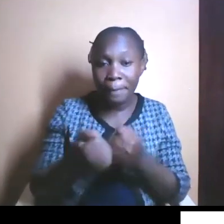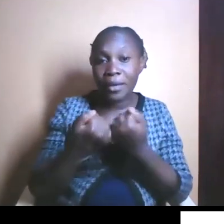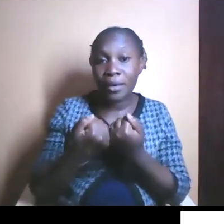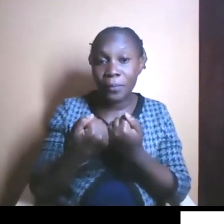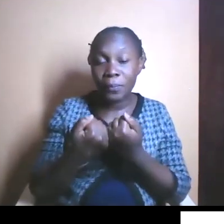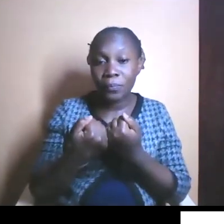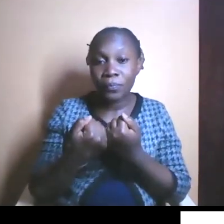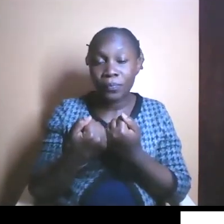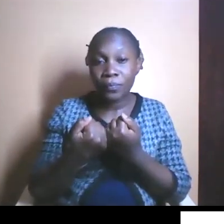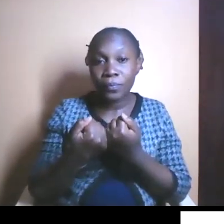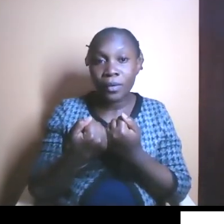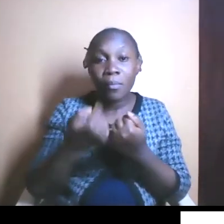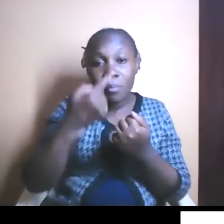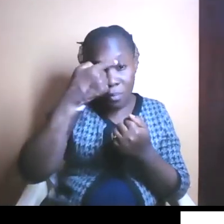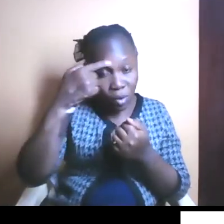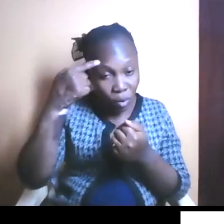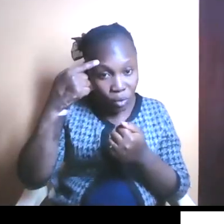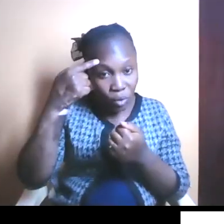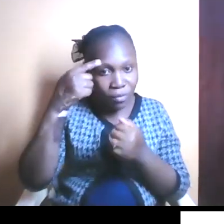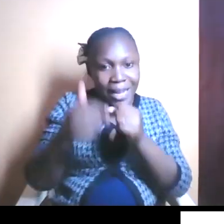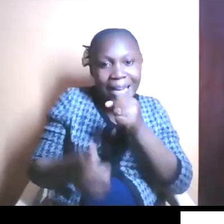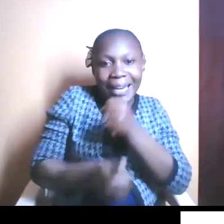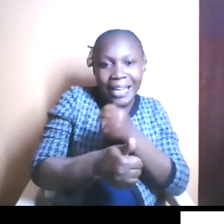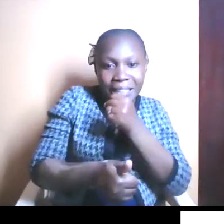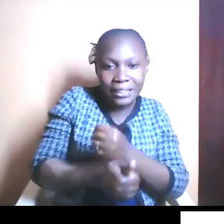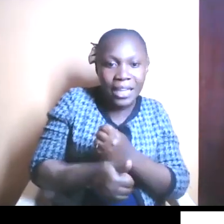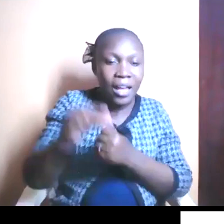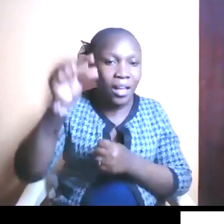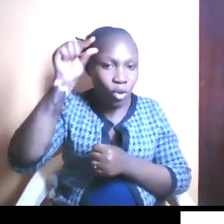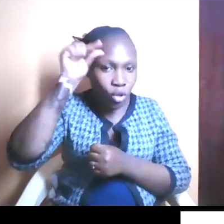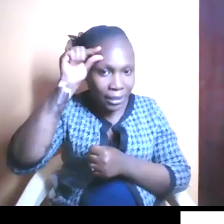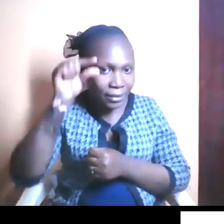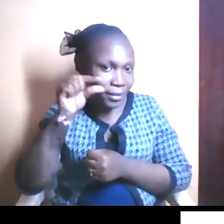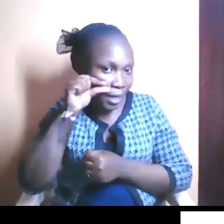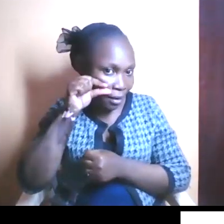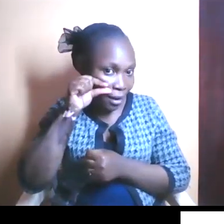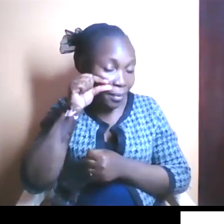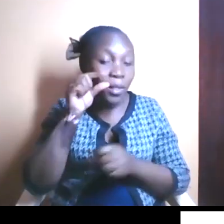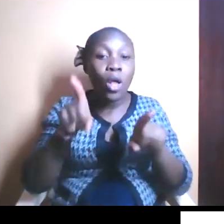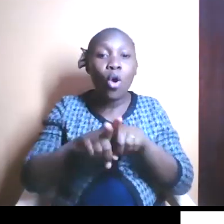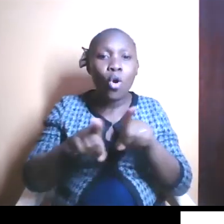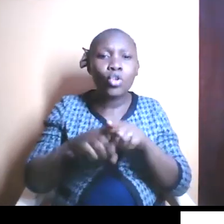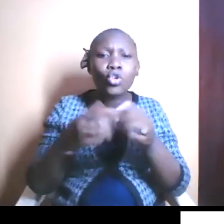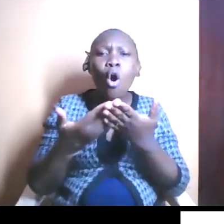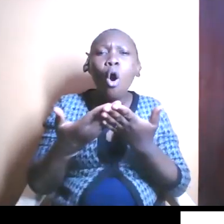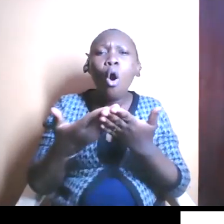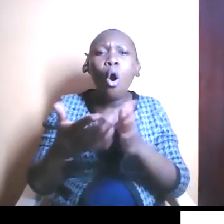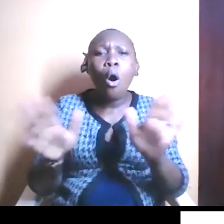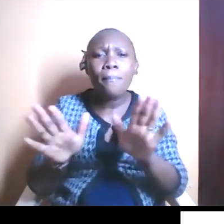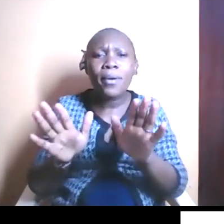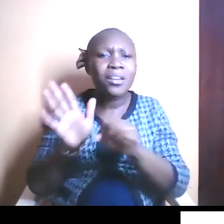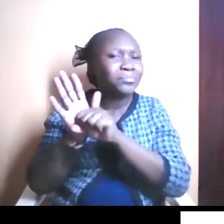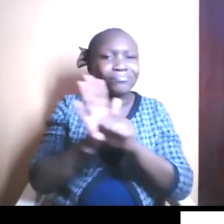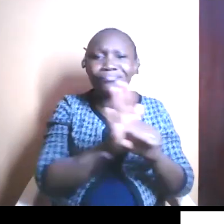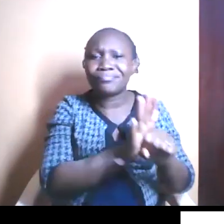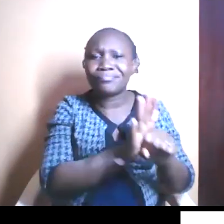of this problem of toxic masculinity and femininity. And then, of course, open discrimination and harassment. Those people who